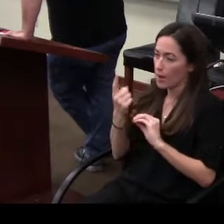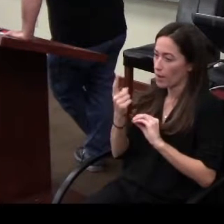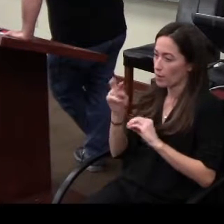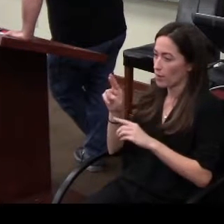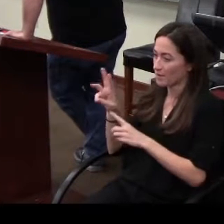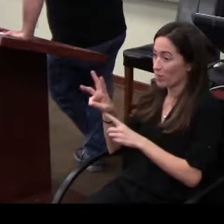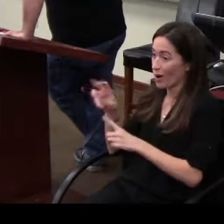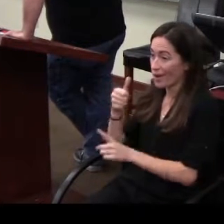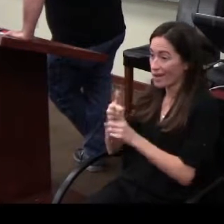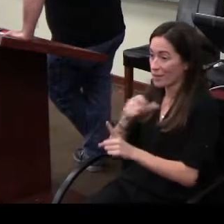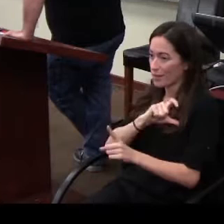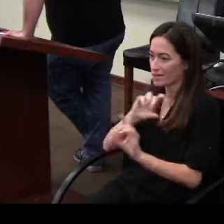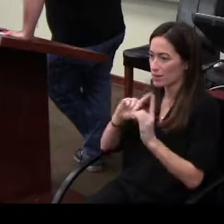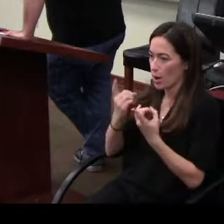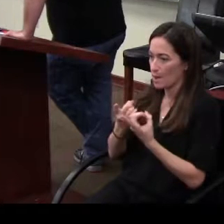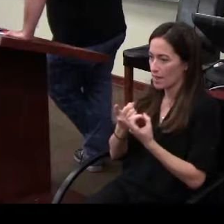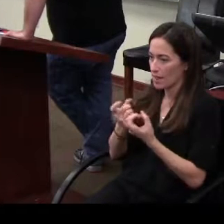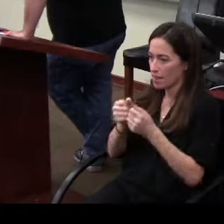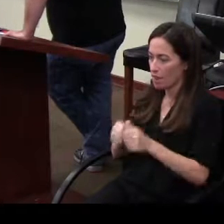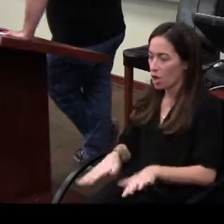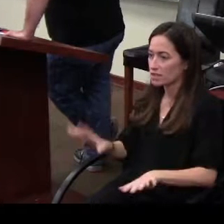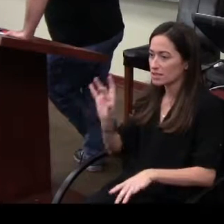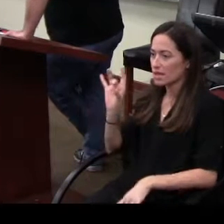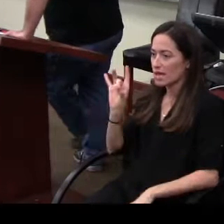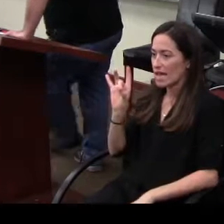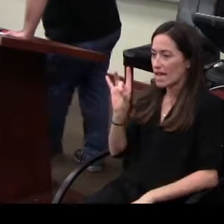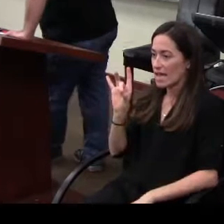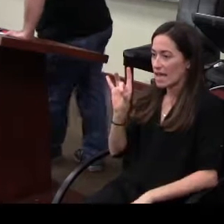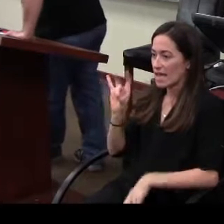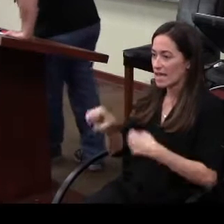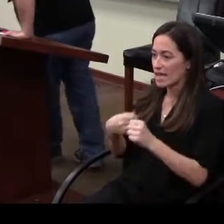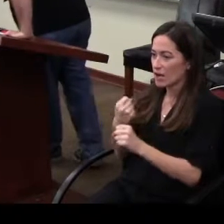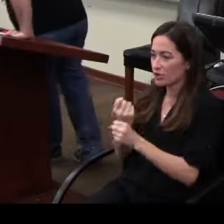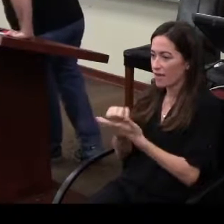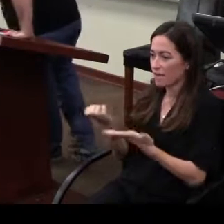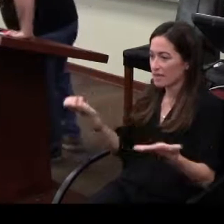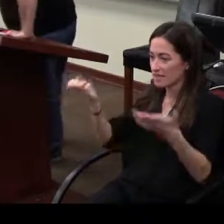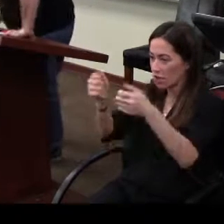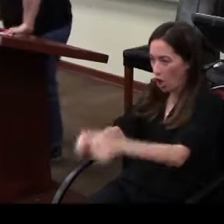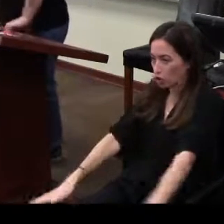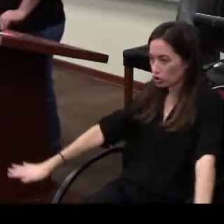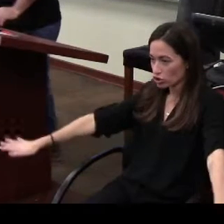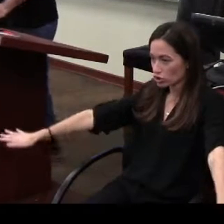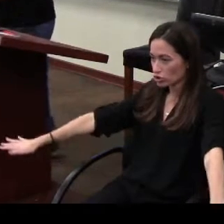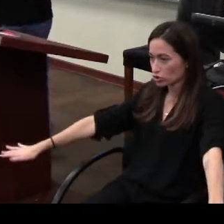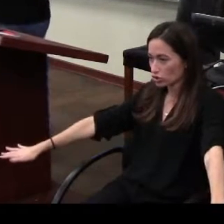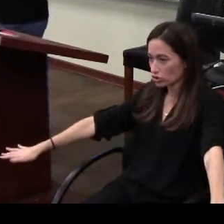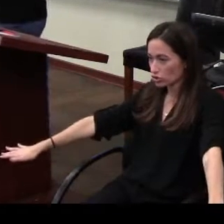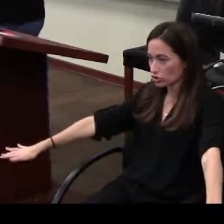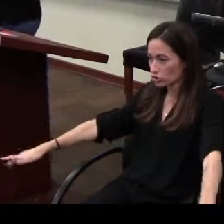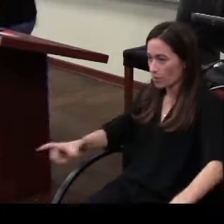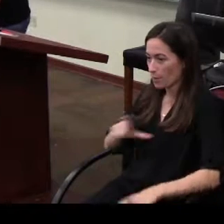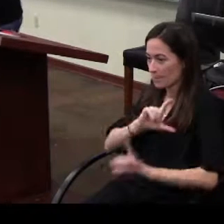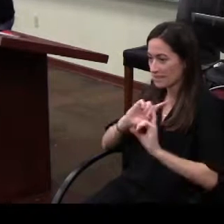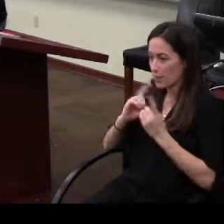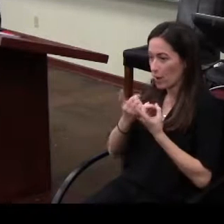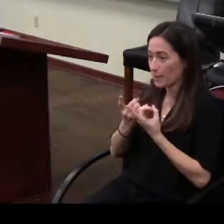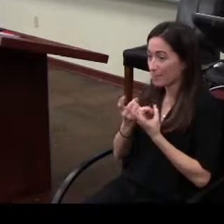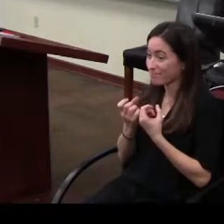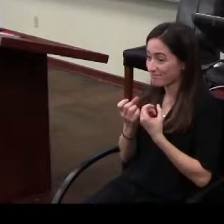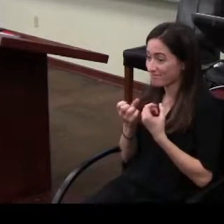this police department. Lost 8 years of evidence. Okay? So most